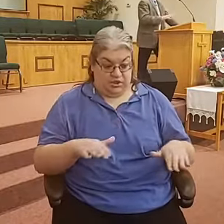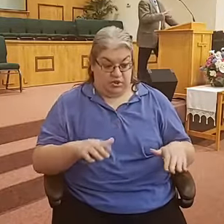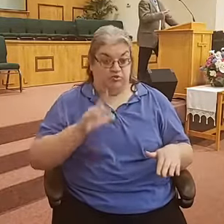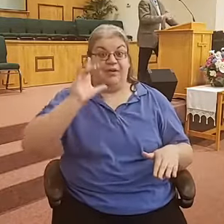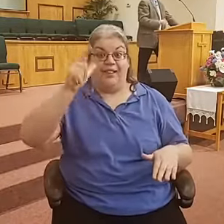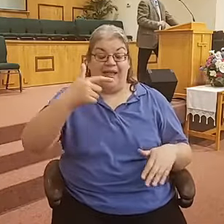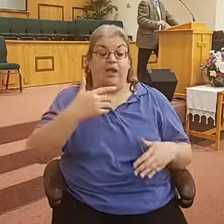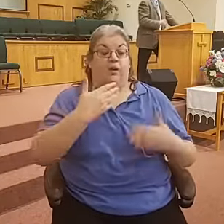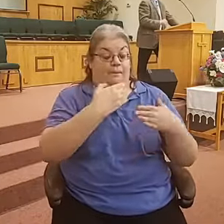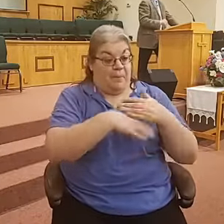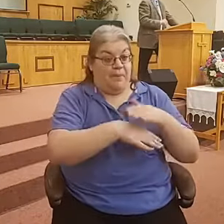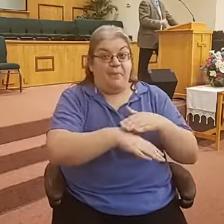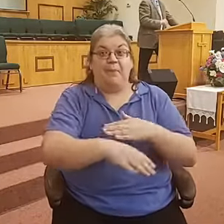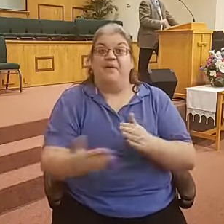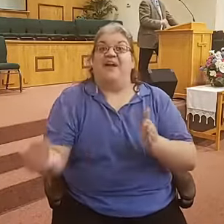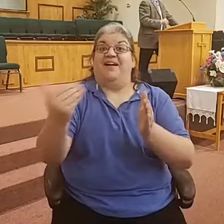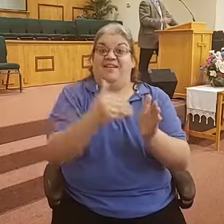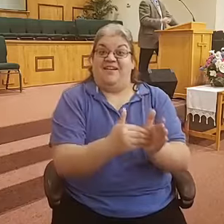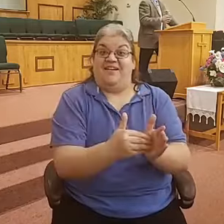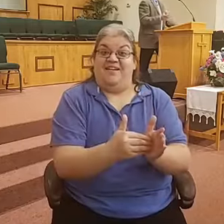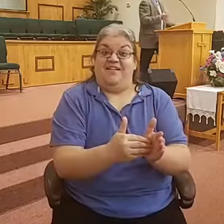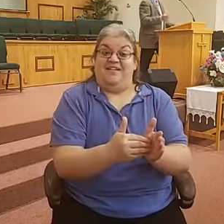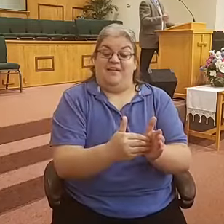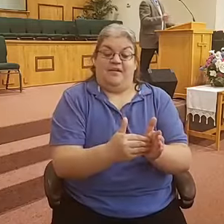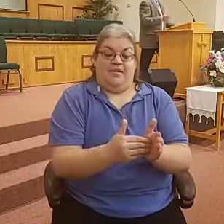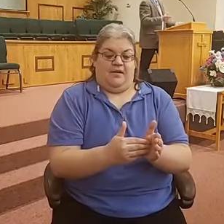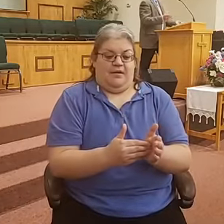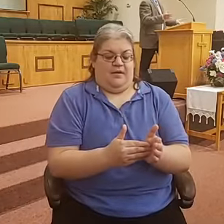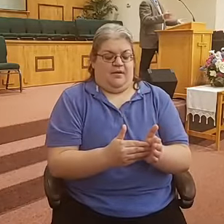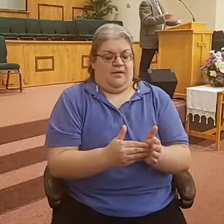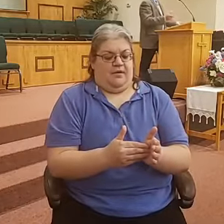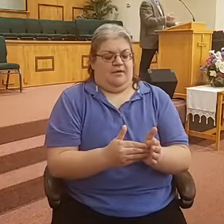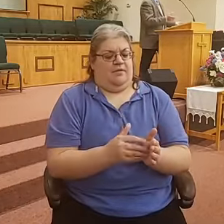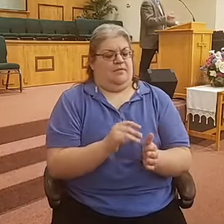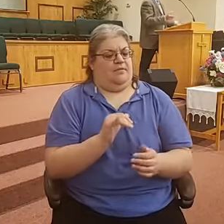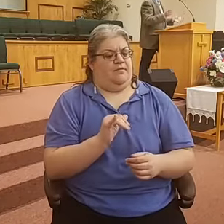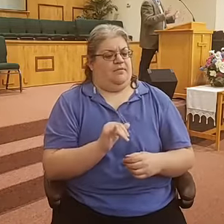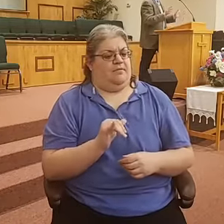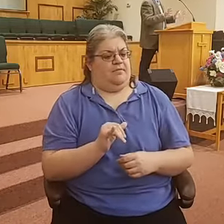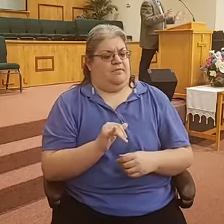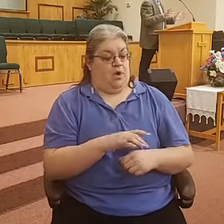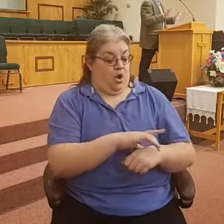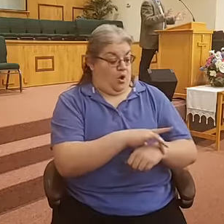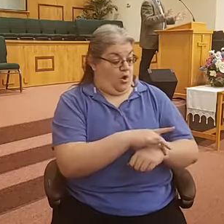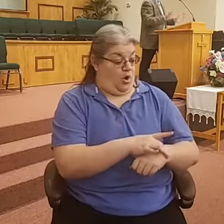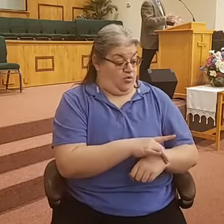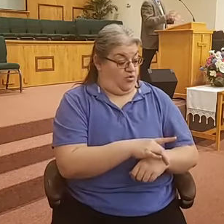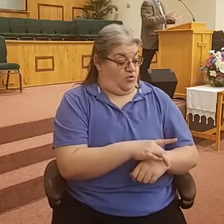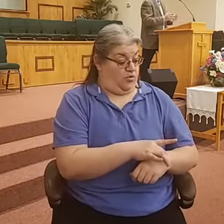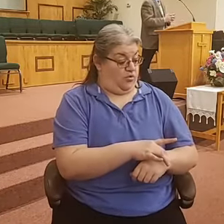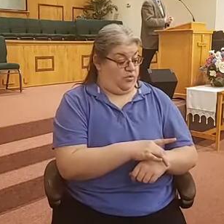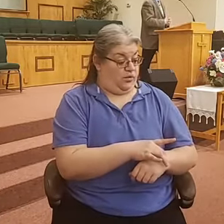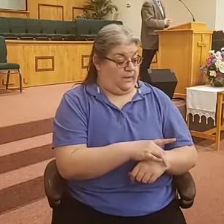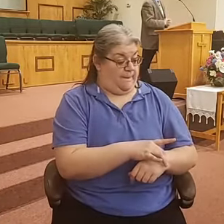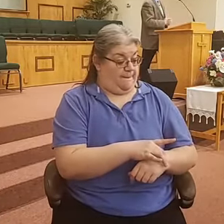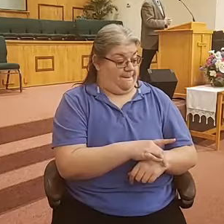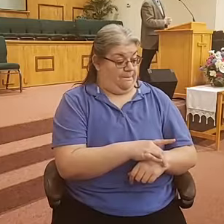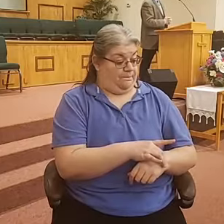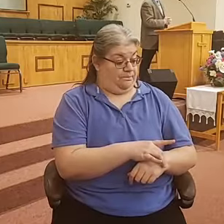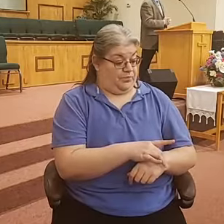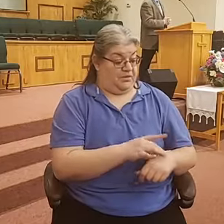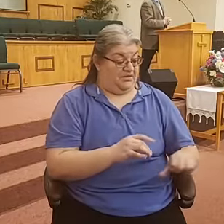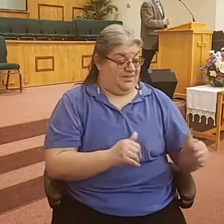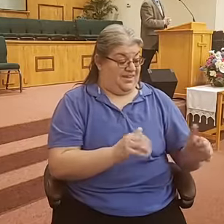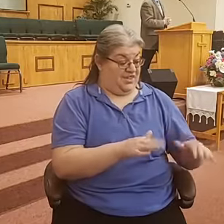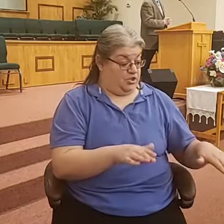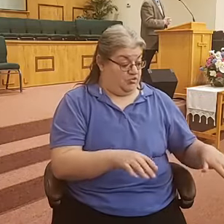have after his trial, we find that on earth he only had 10 more children, which wouldn't